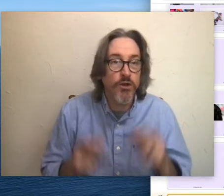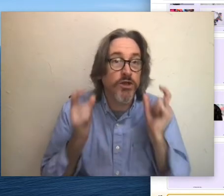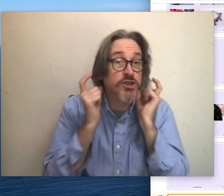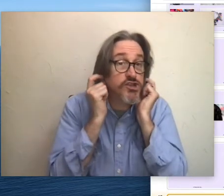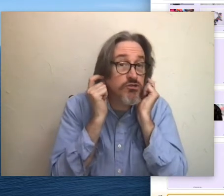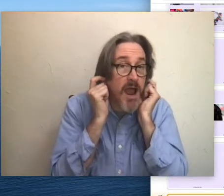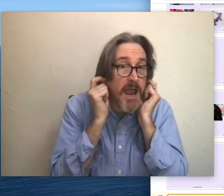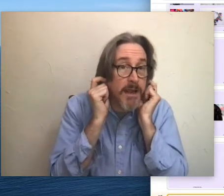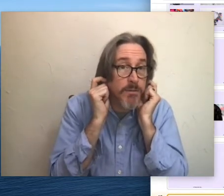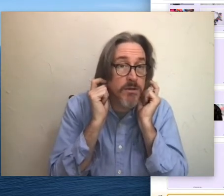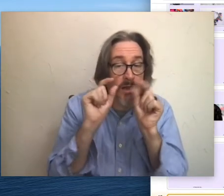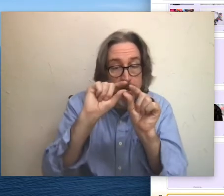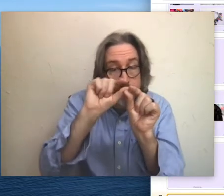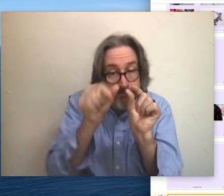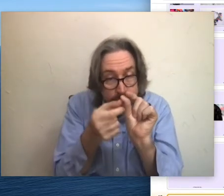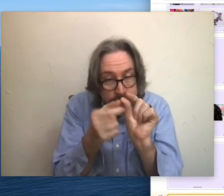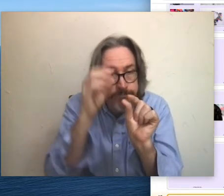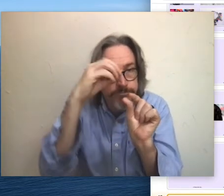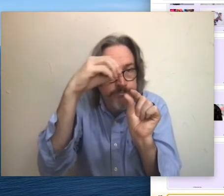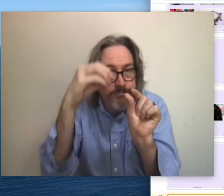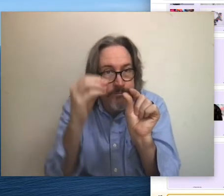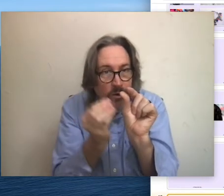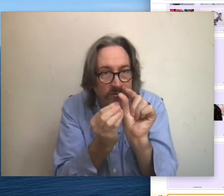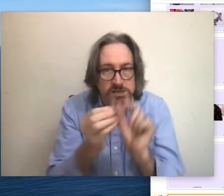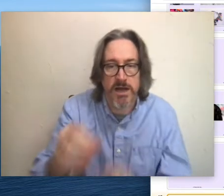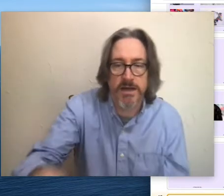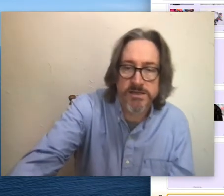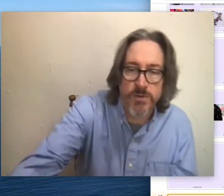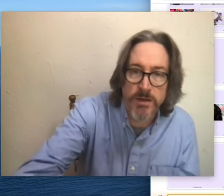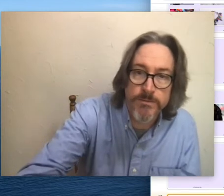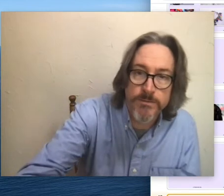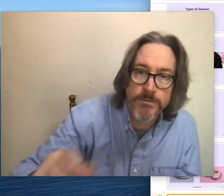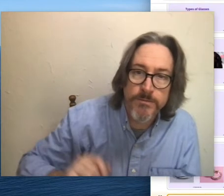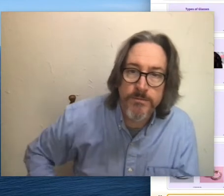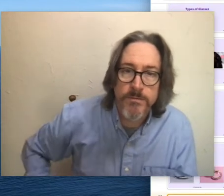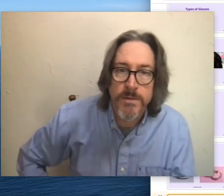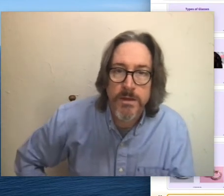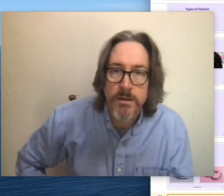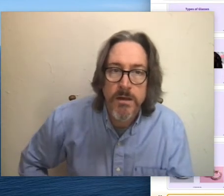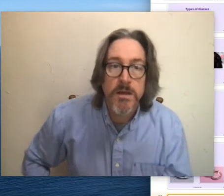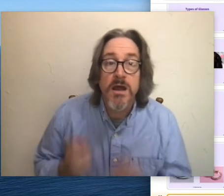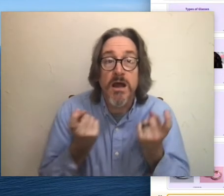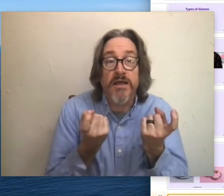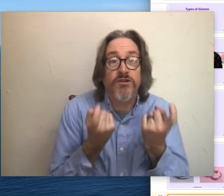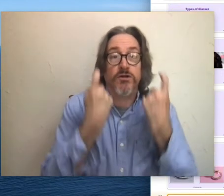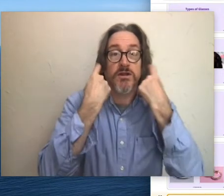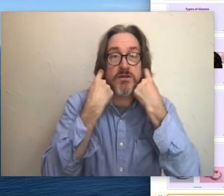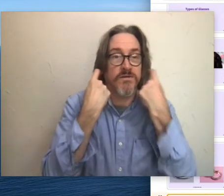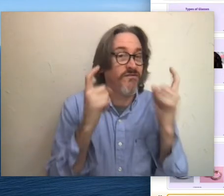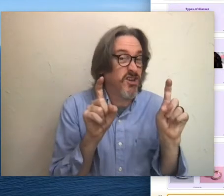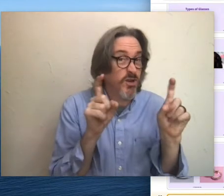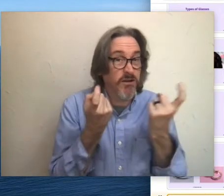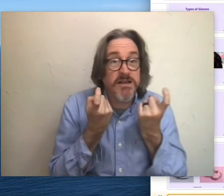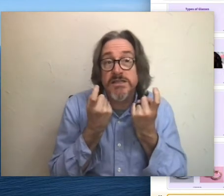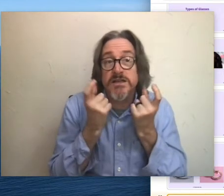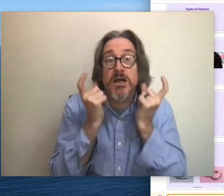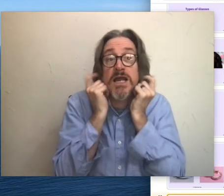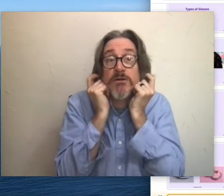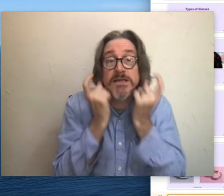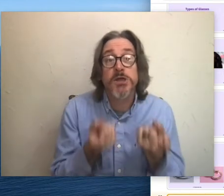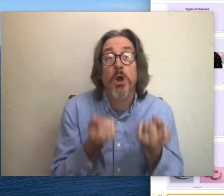And then you can describe like whatever's on it as well. If they're the fishhook